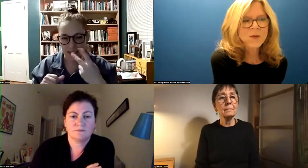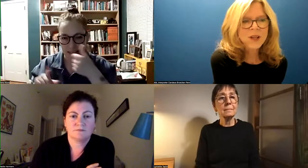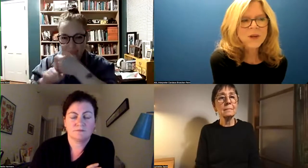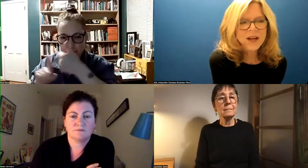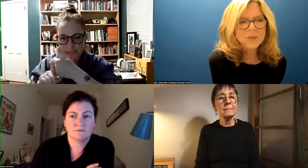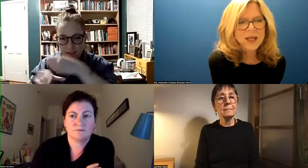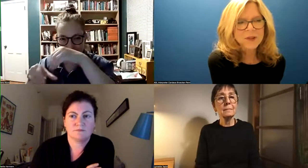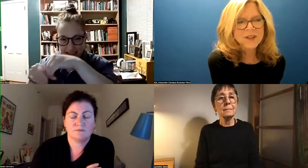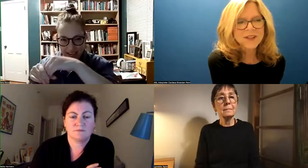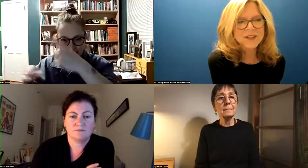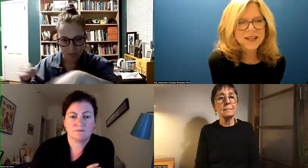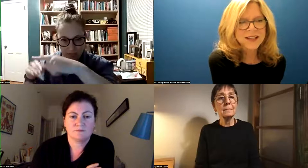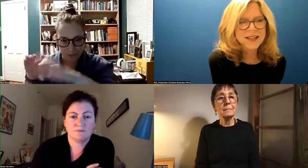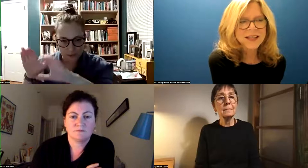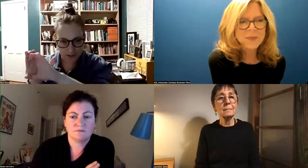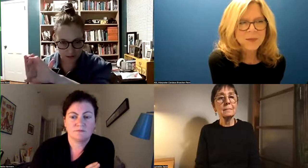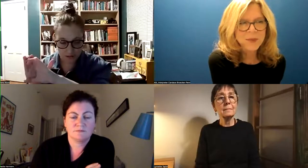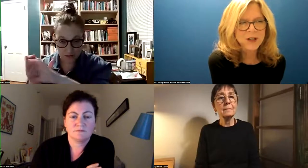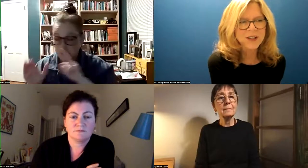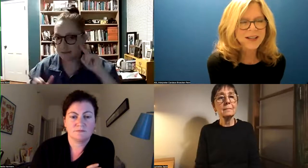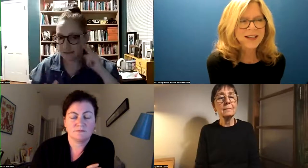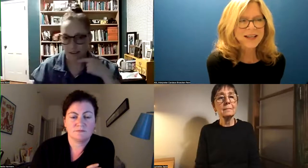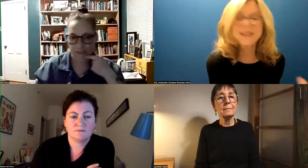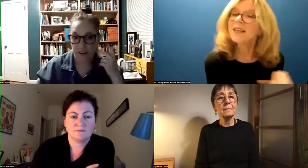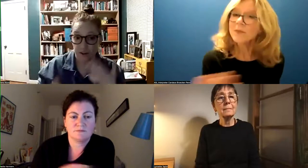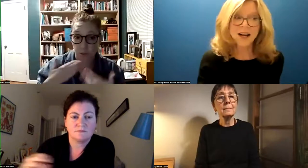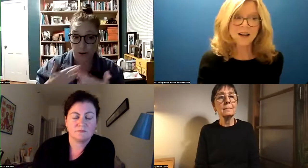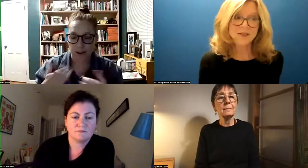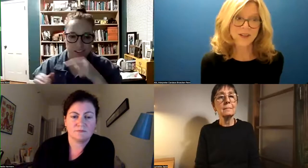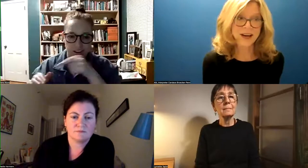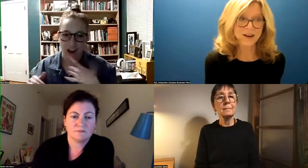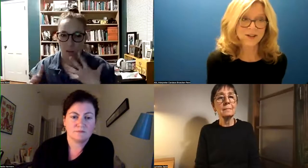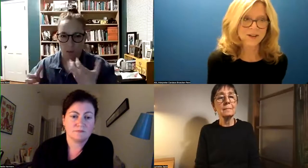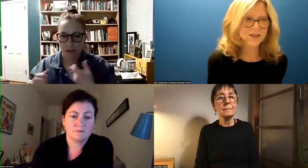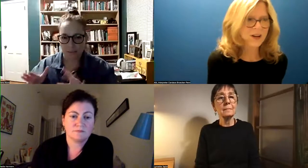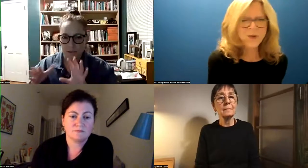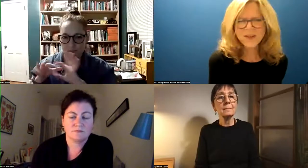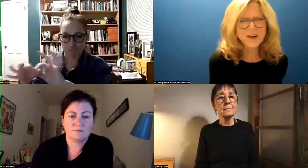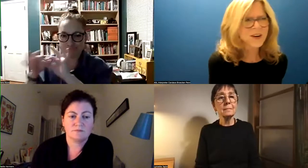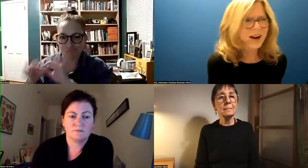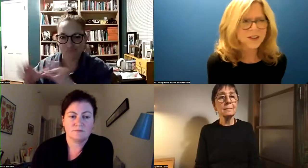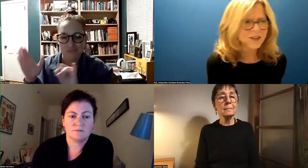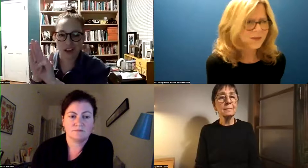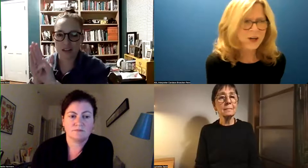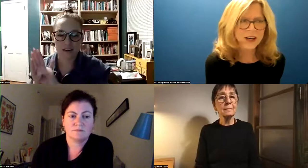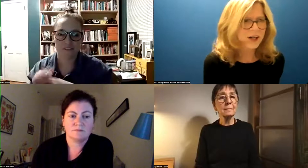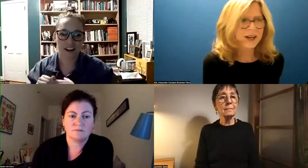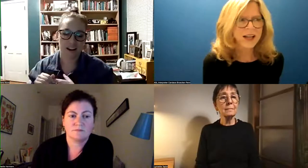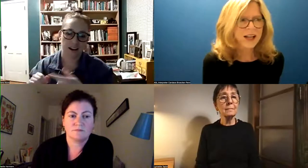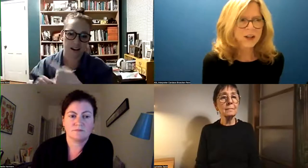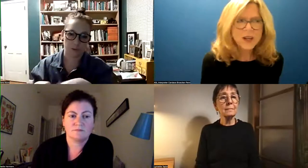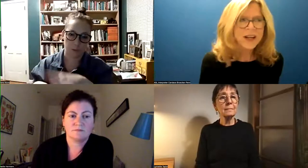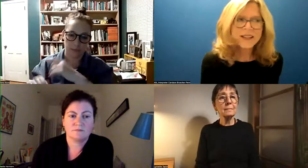Because I really wanted people to see these people, see themselves in the characters. Whether or not you're deaf or